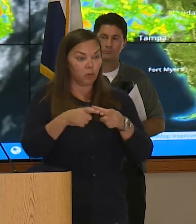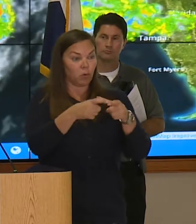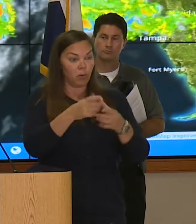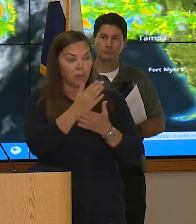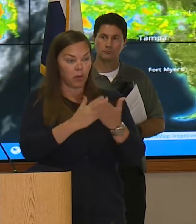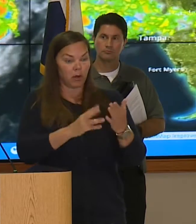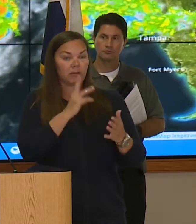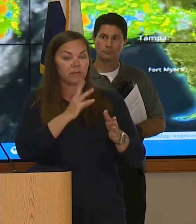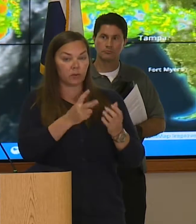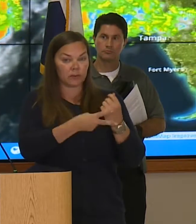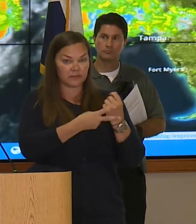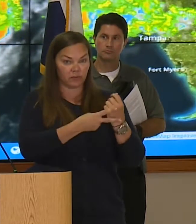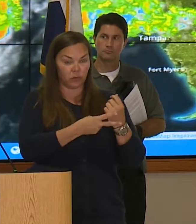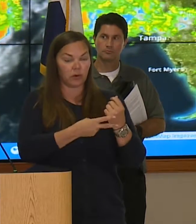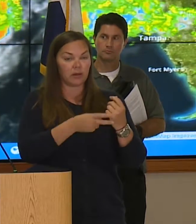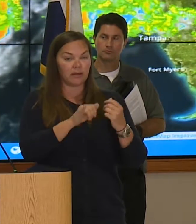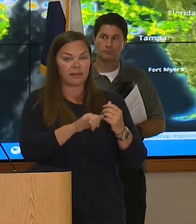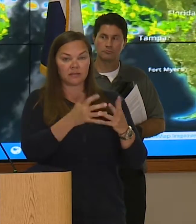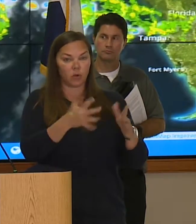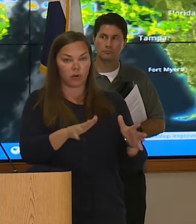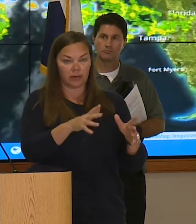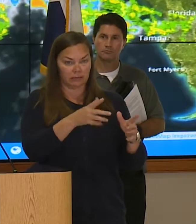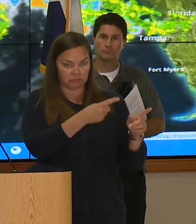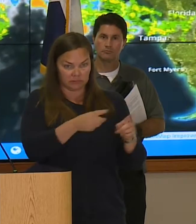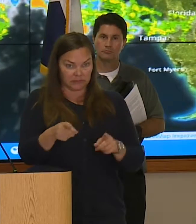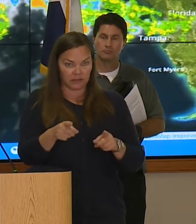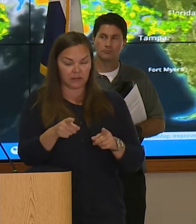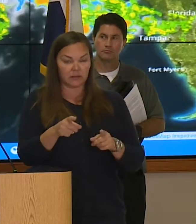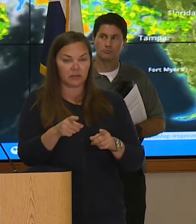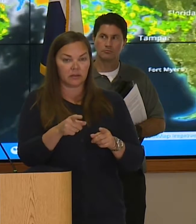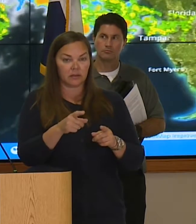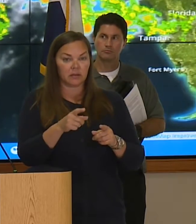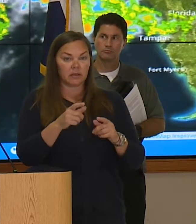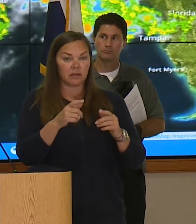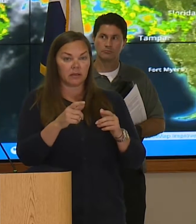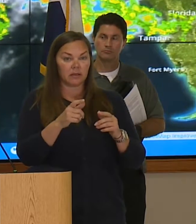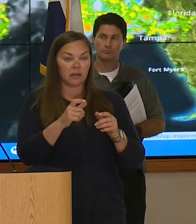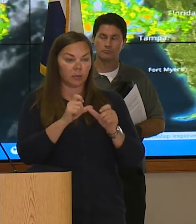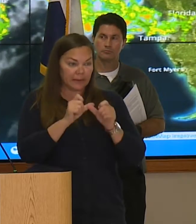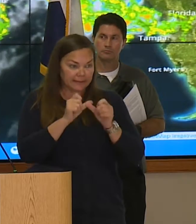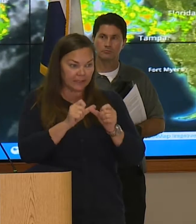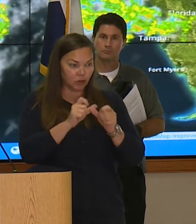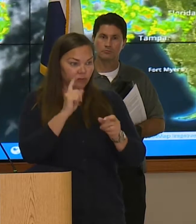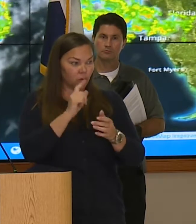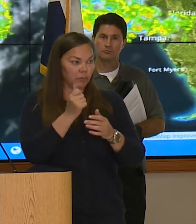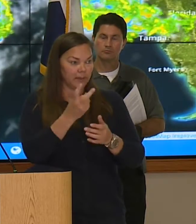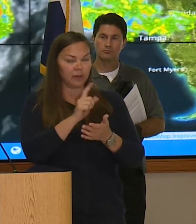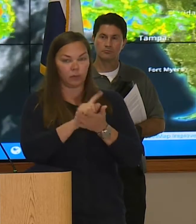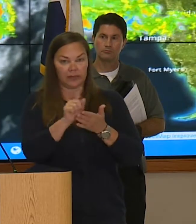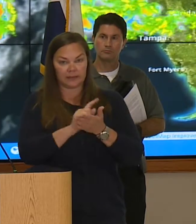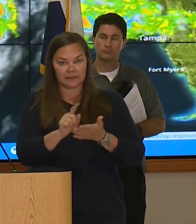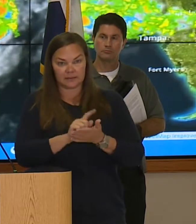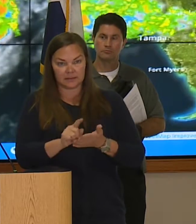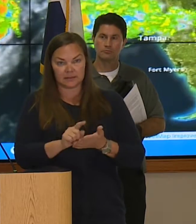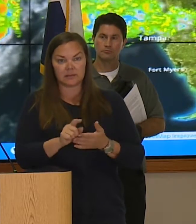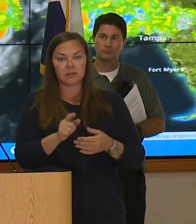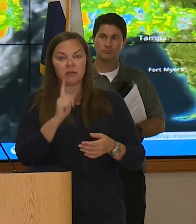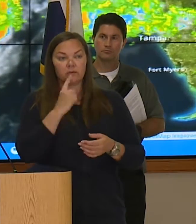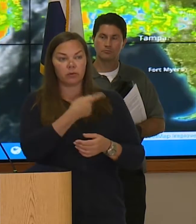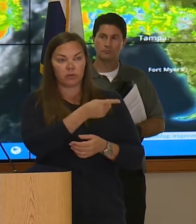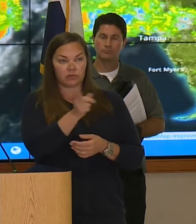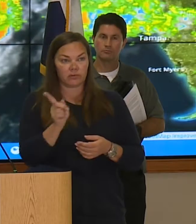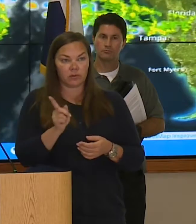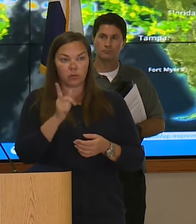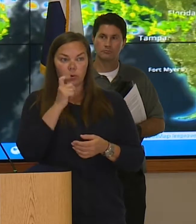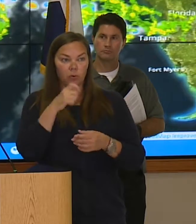reservoir, that flooding is taking place. This flooding is going to continue for weeks. For those of